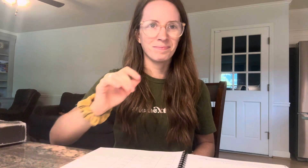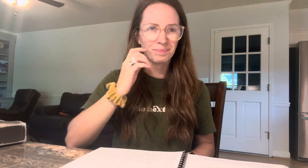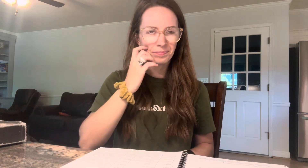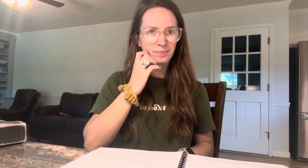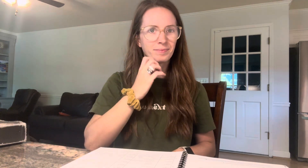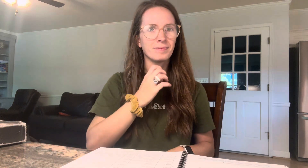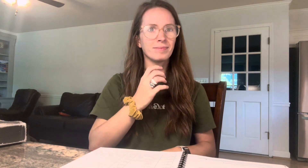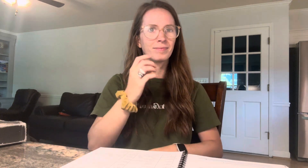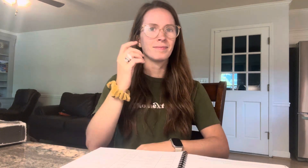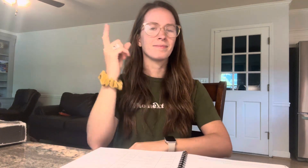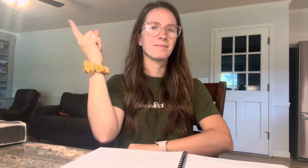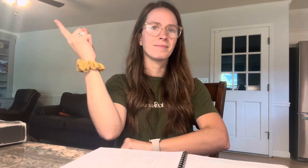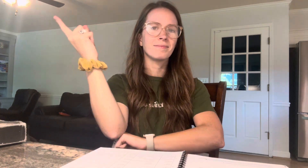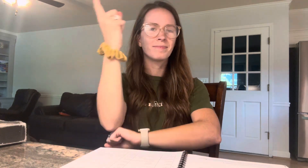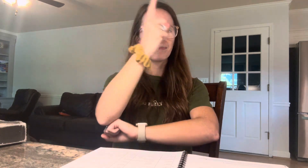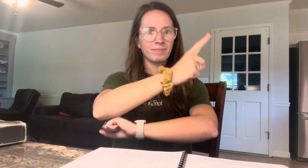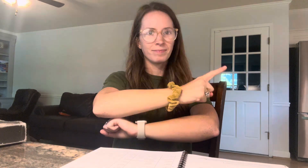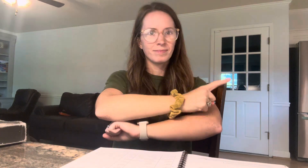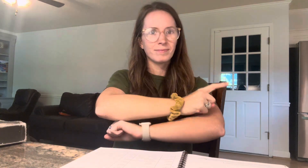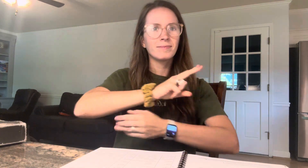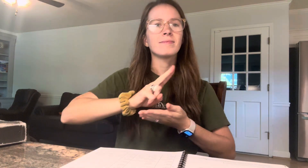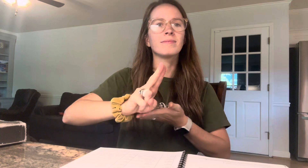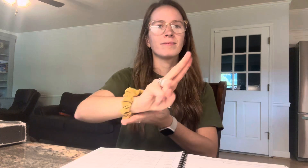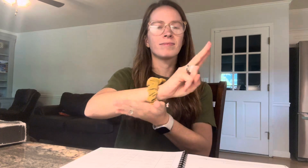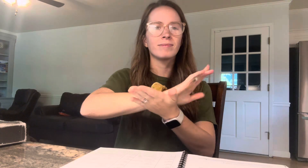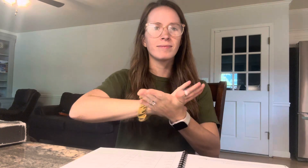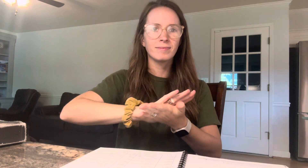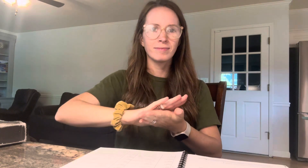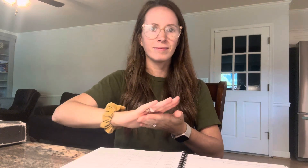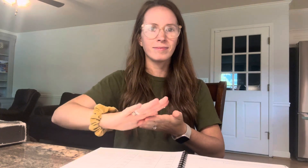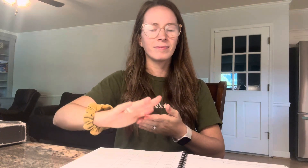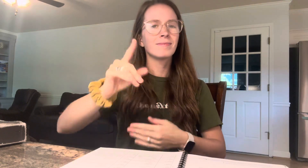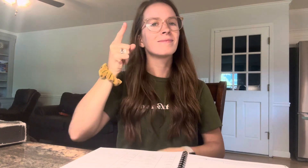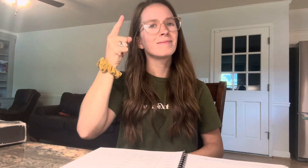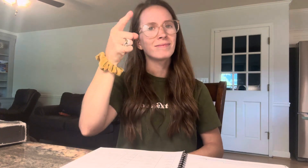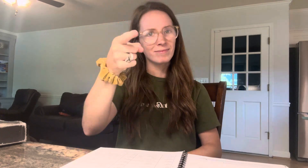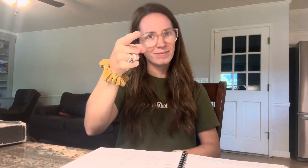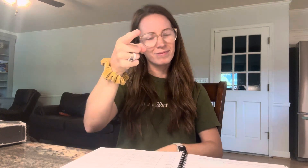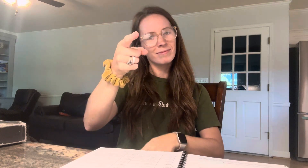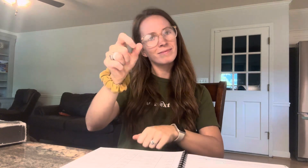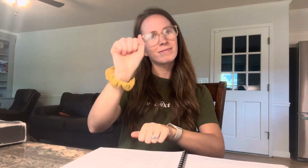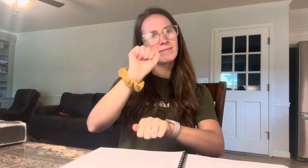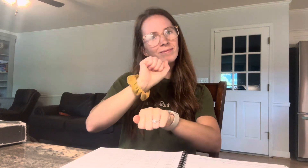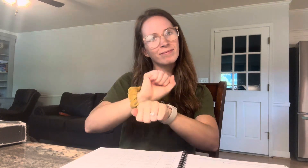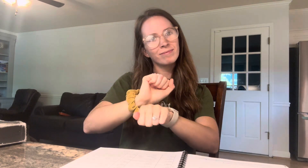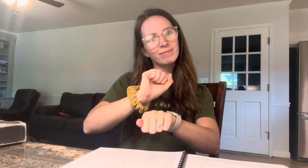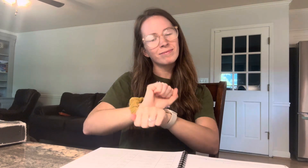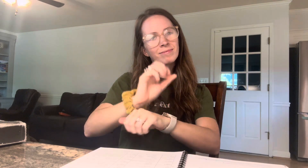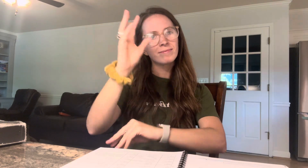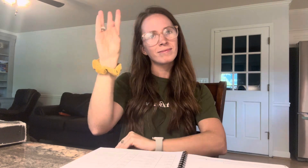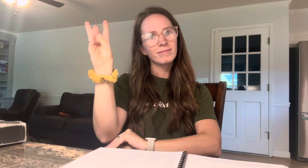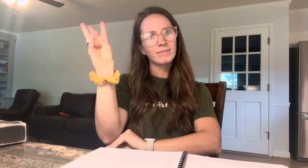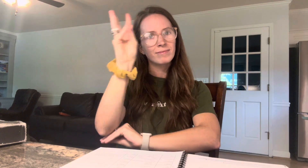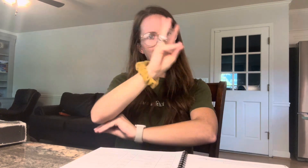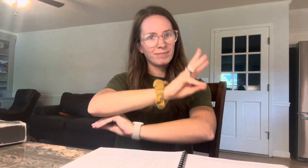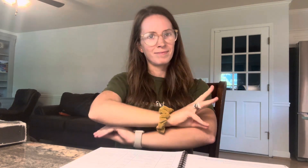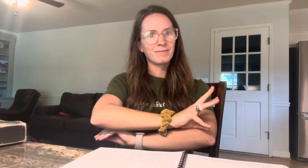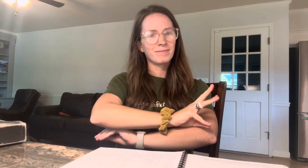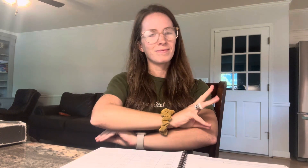Sabbath day, to keep it holy, you are to labor 6 days